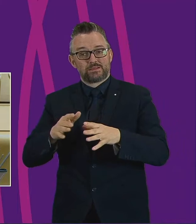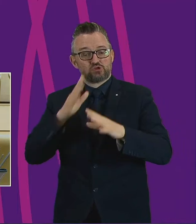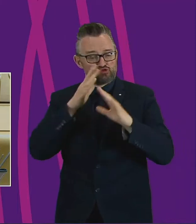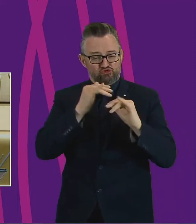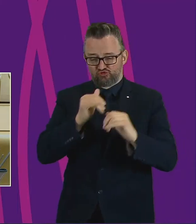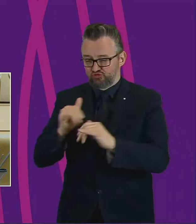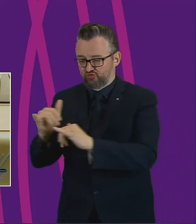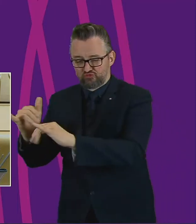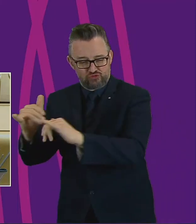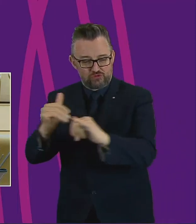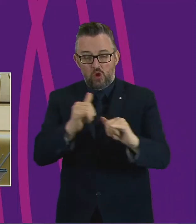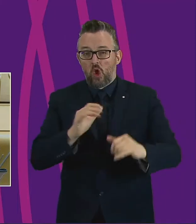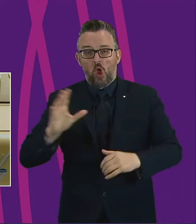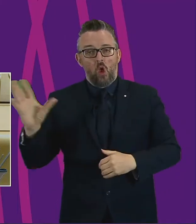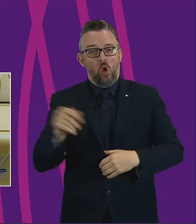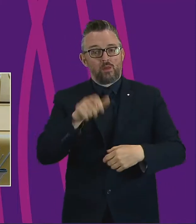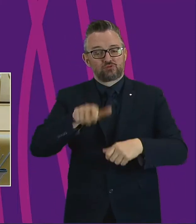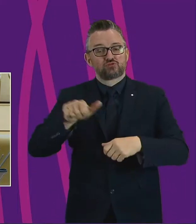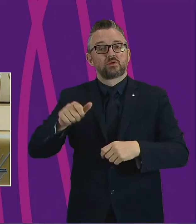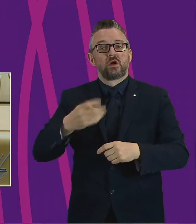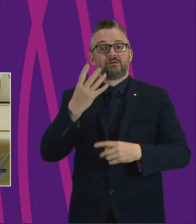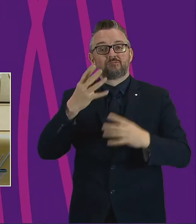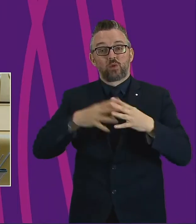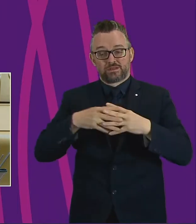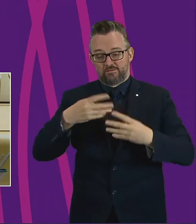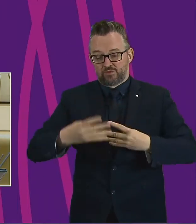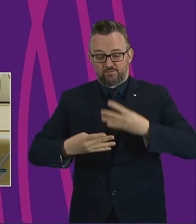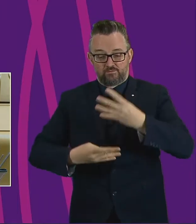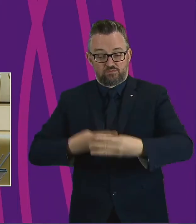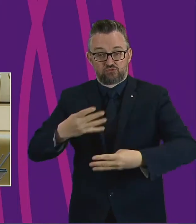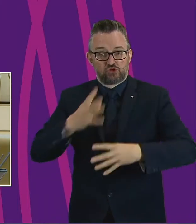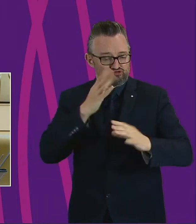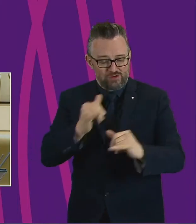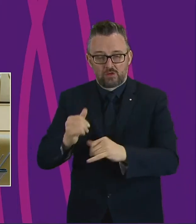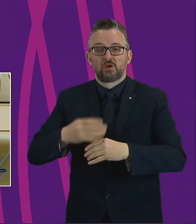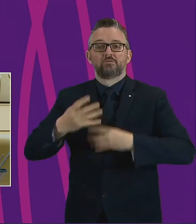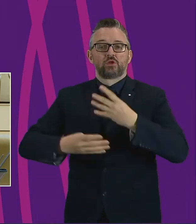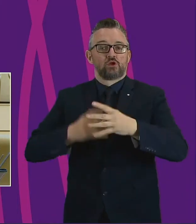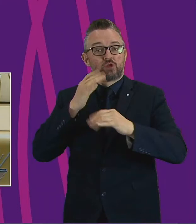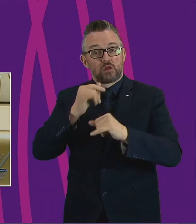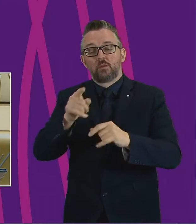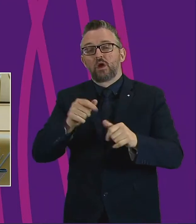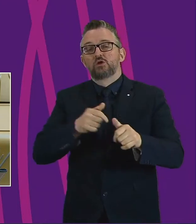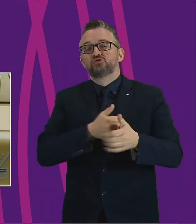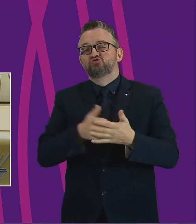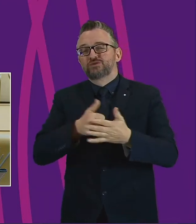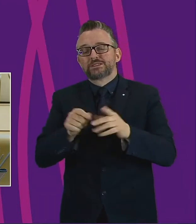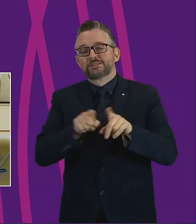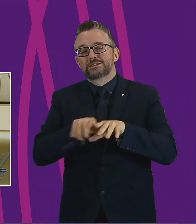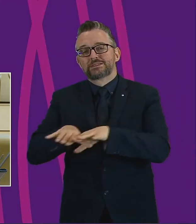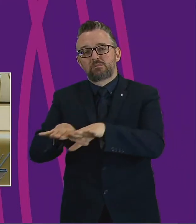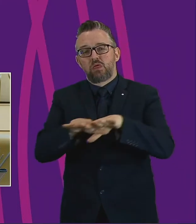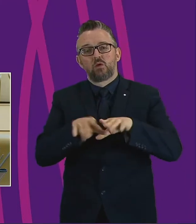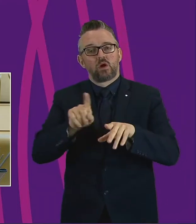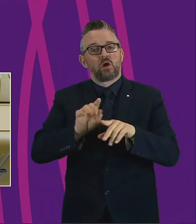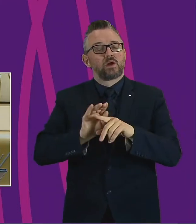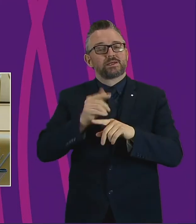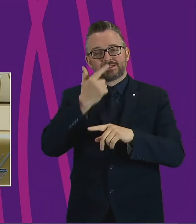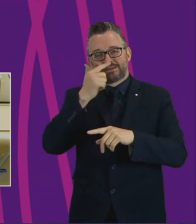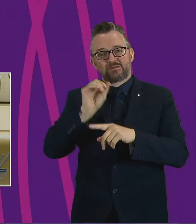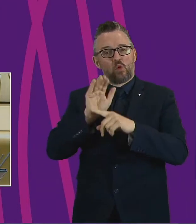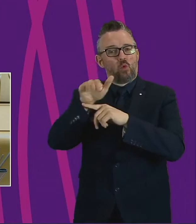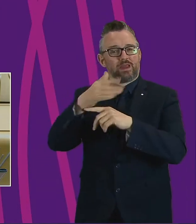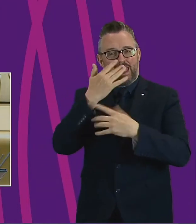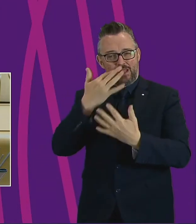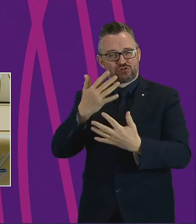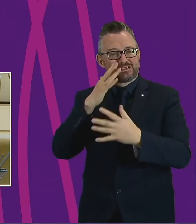policy for all patients every 4 days, broadly consistent with the over 70s testing that we have introduced.